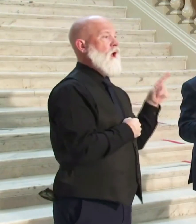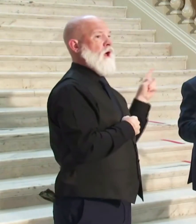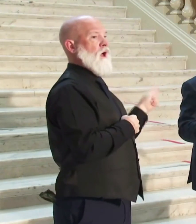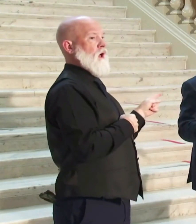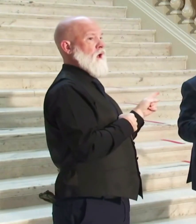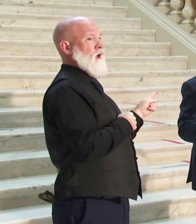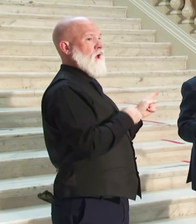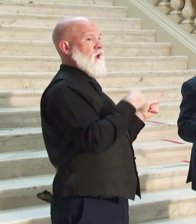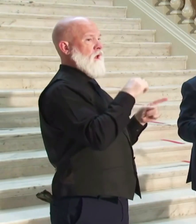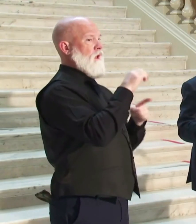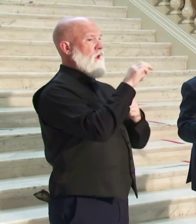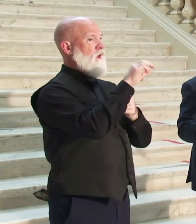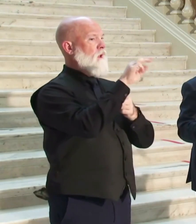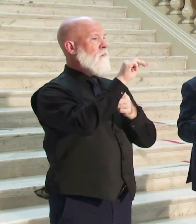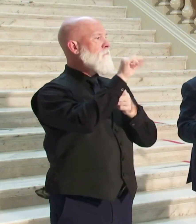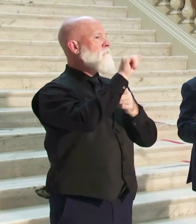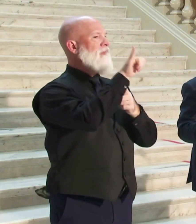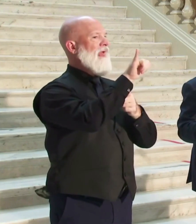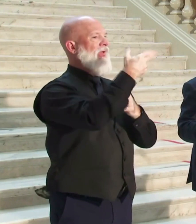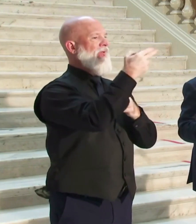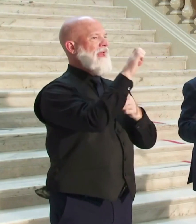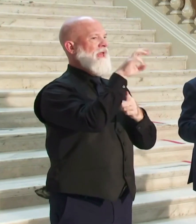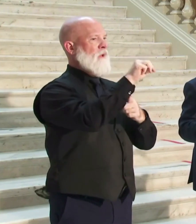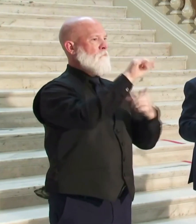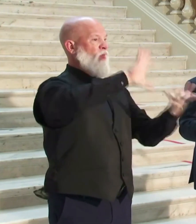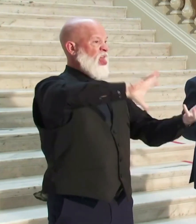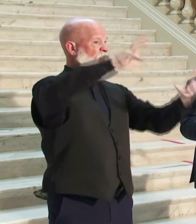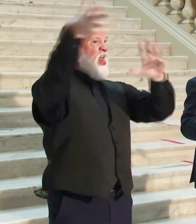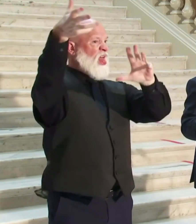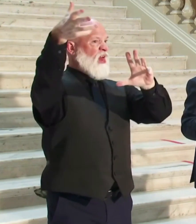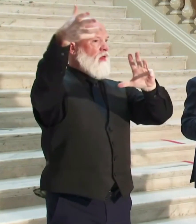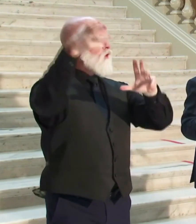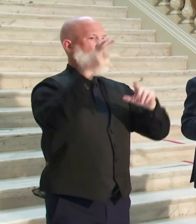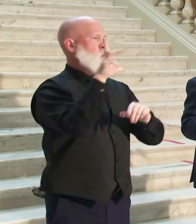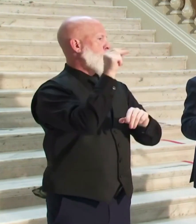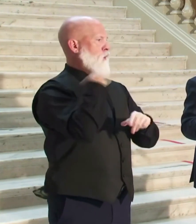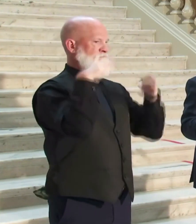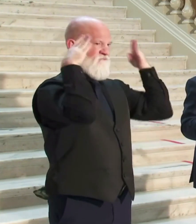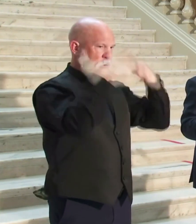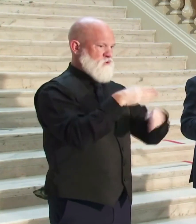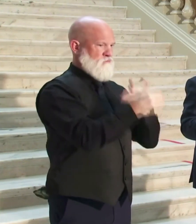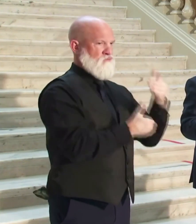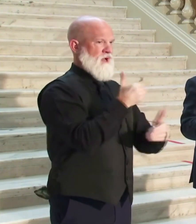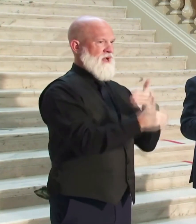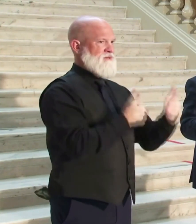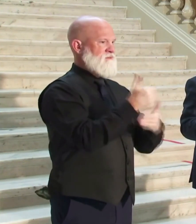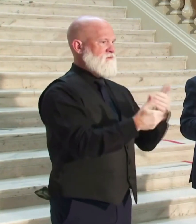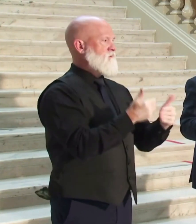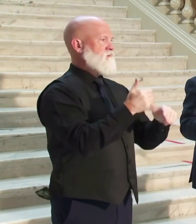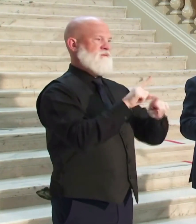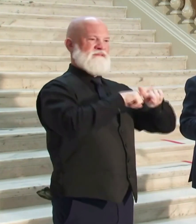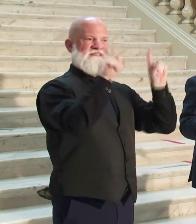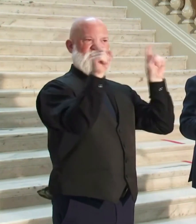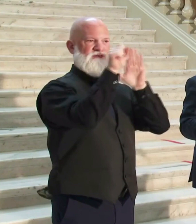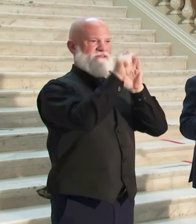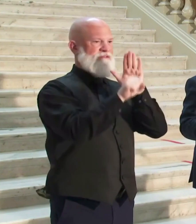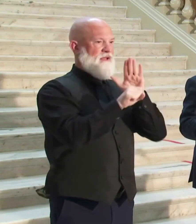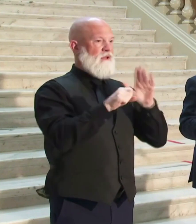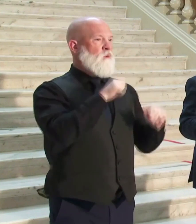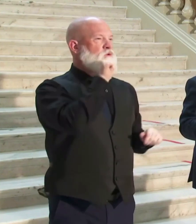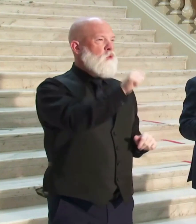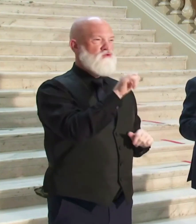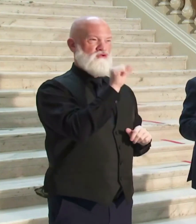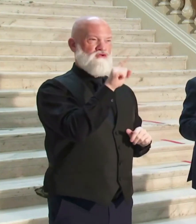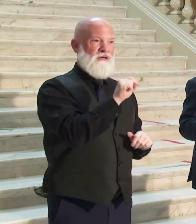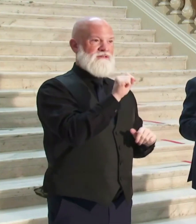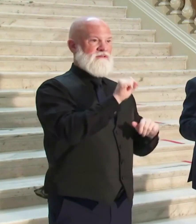processing. And in this state, it's very different than in other states. We do not send out unsolicited ballots. You have to make